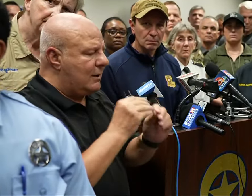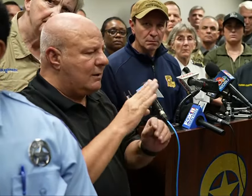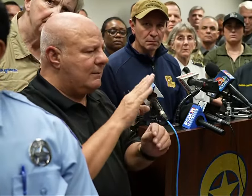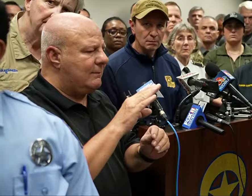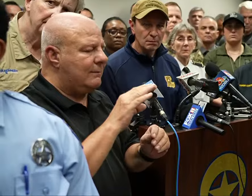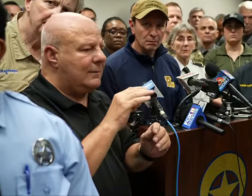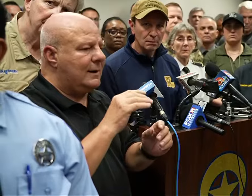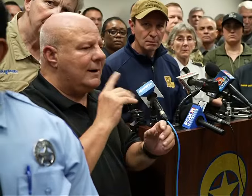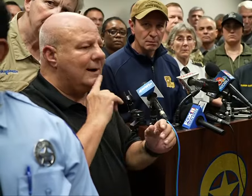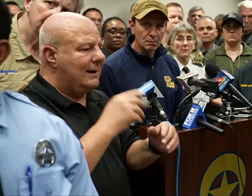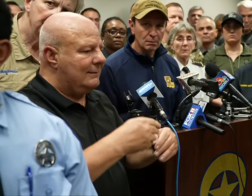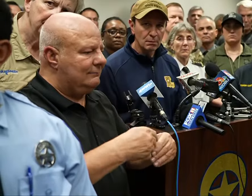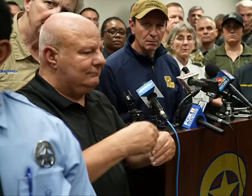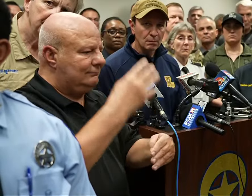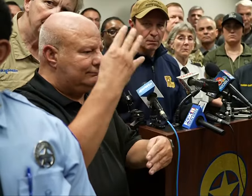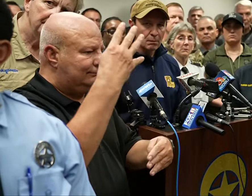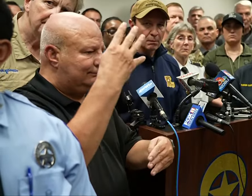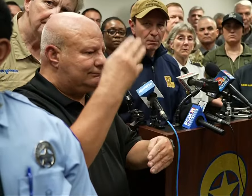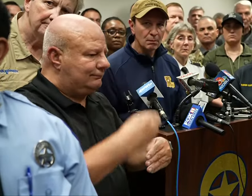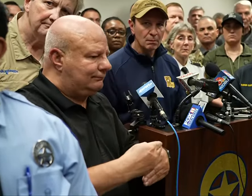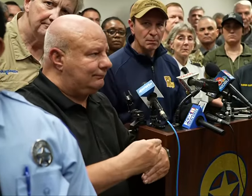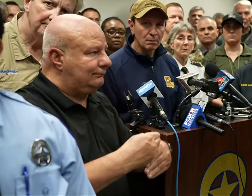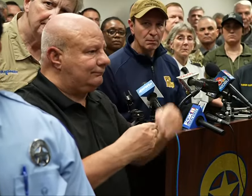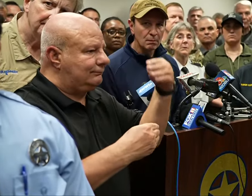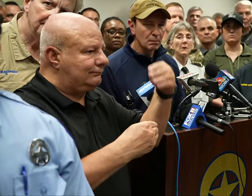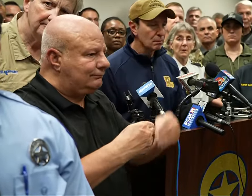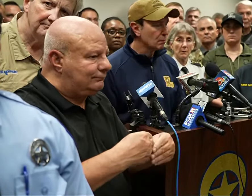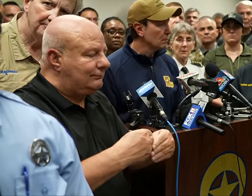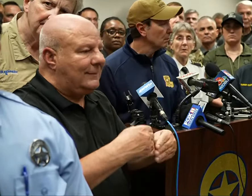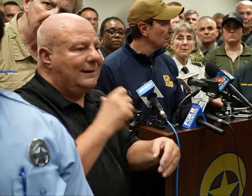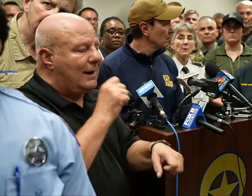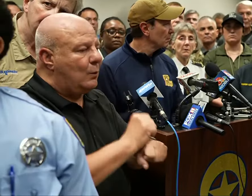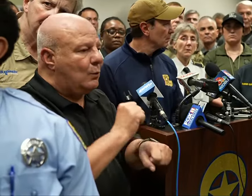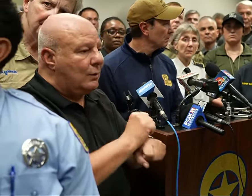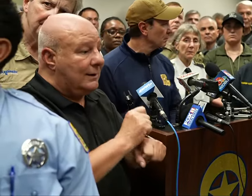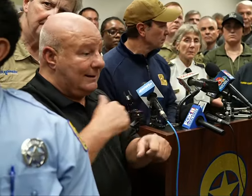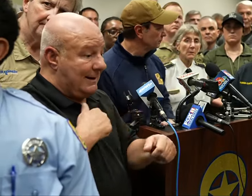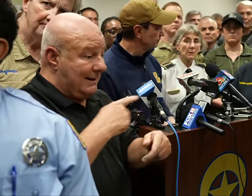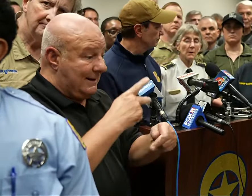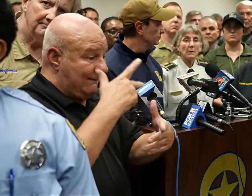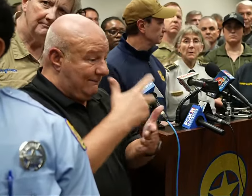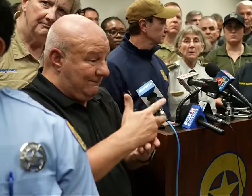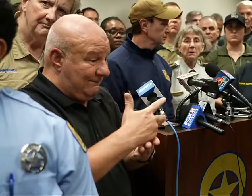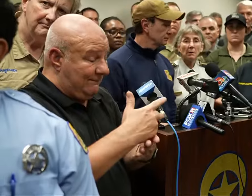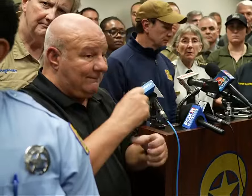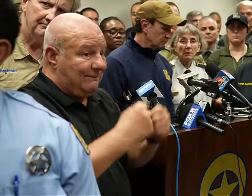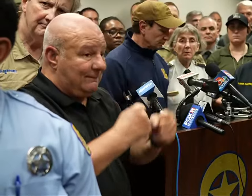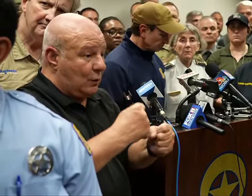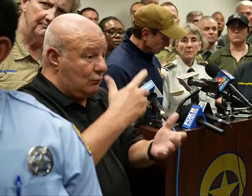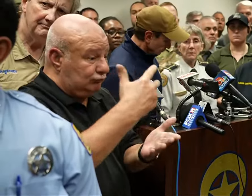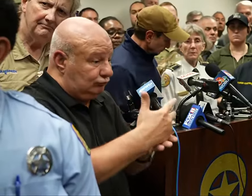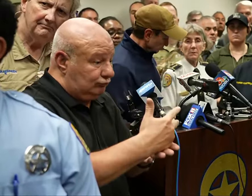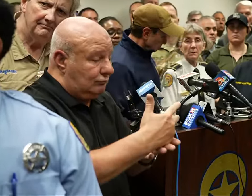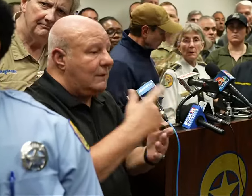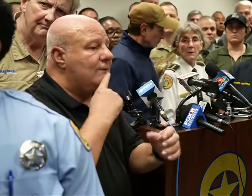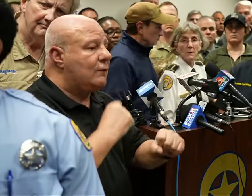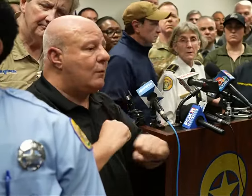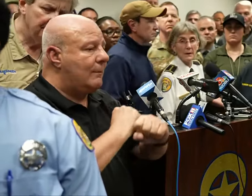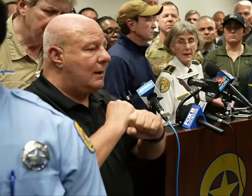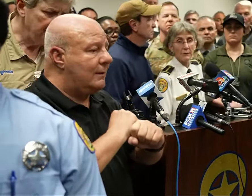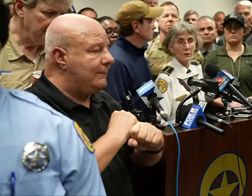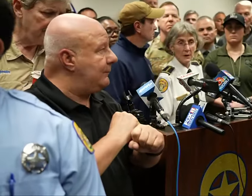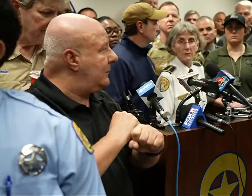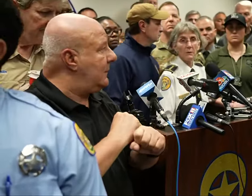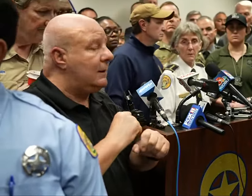replaced and then a lift gate that's not been working. Was there a vehicle in place of that lift gate last night? Were there things in place of those bollards which are being repaired? Sure, the